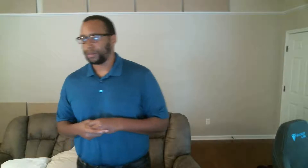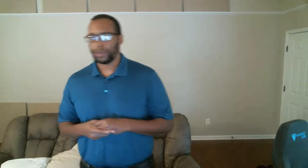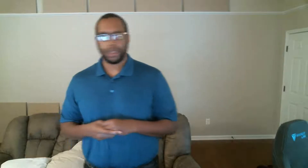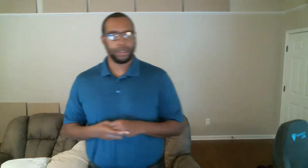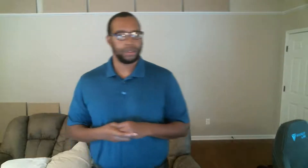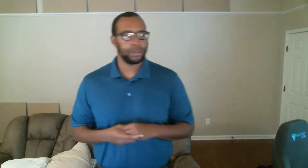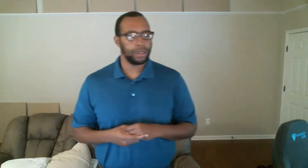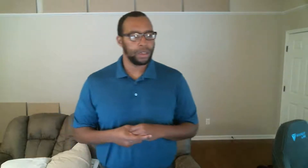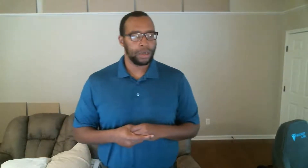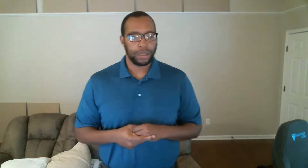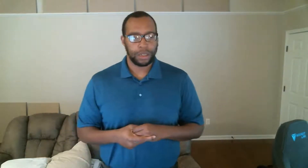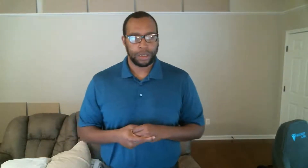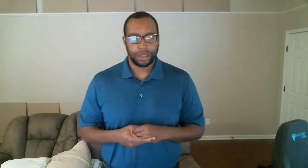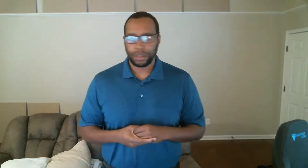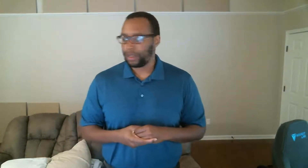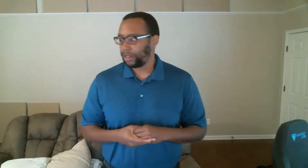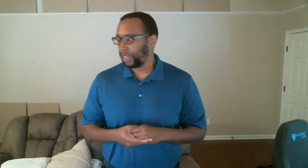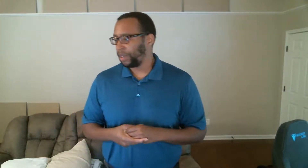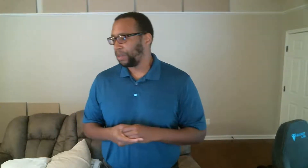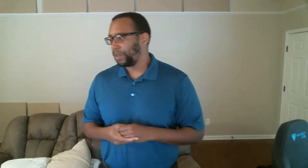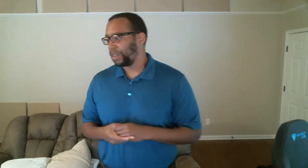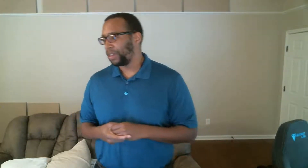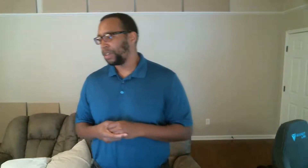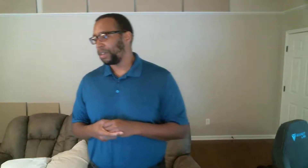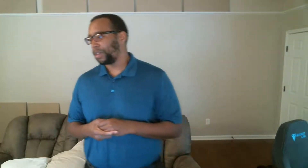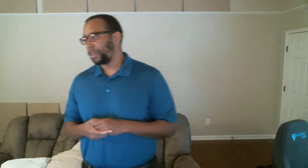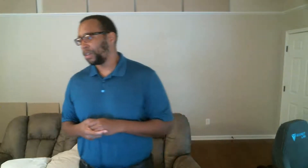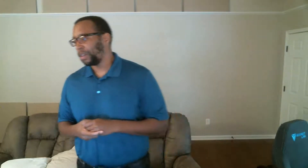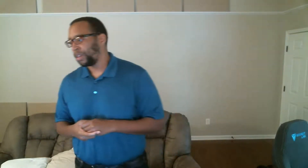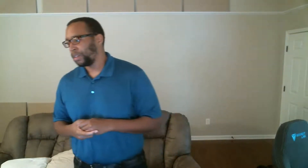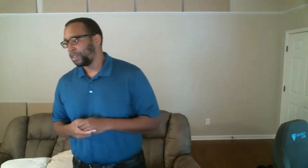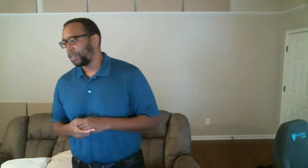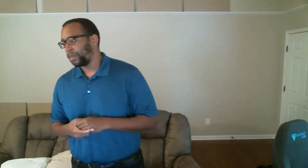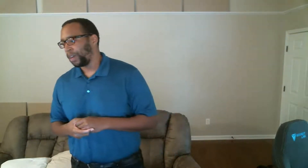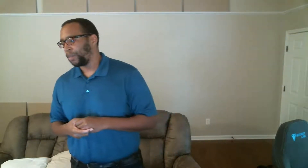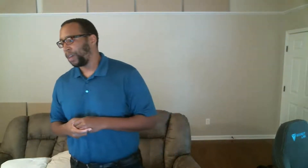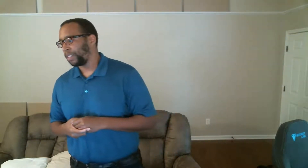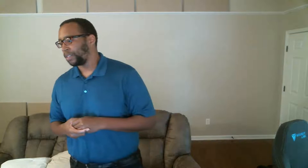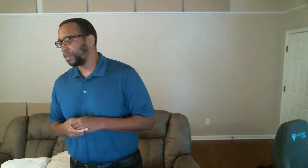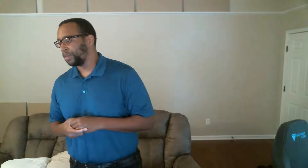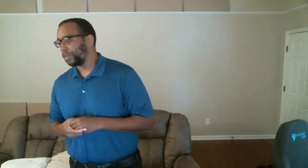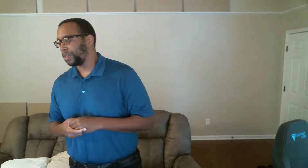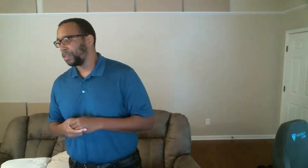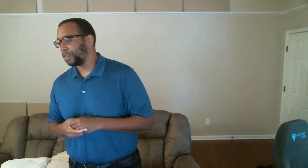Okay. So thank you. All right, practice groups.